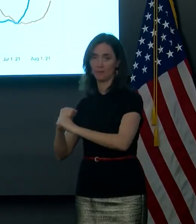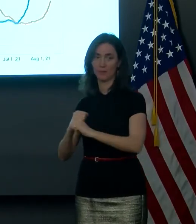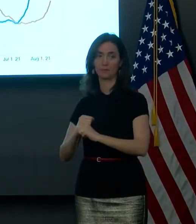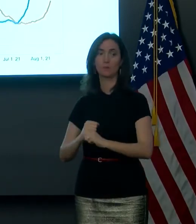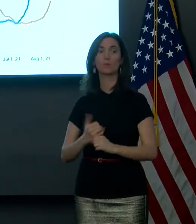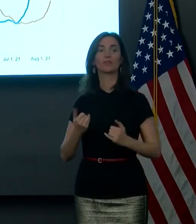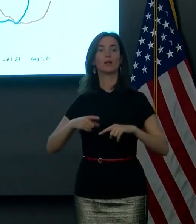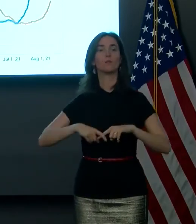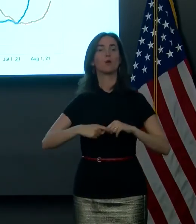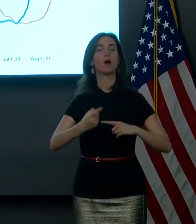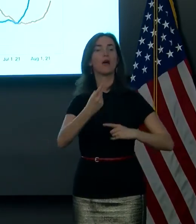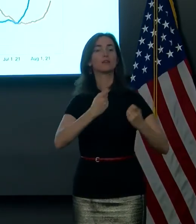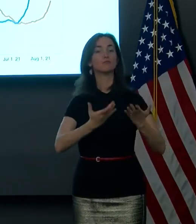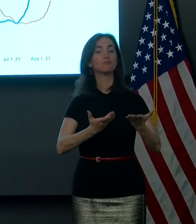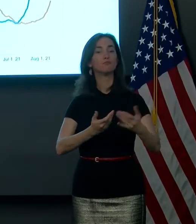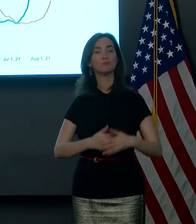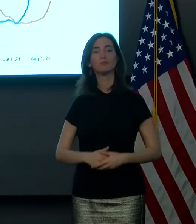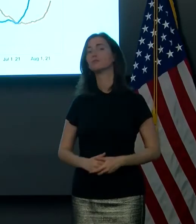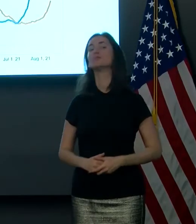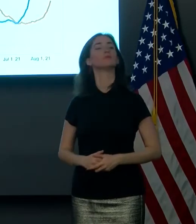answer any questions. Is there any? Yes, ma'am.